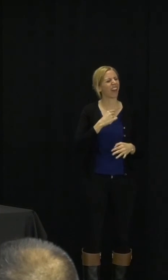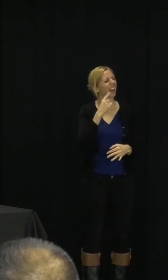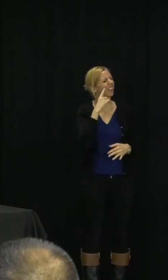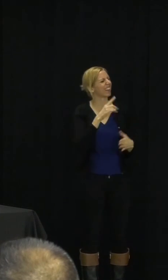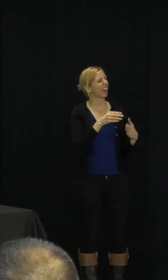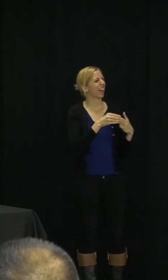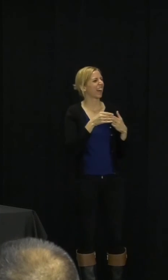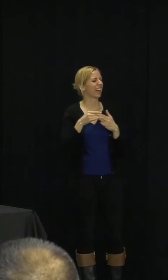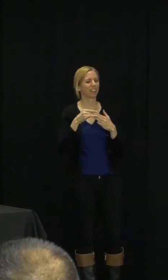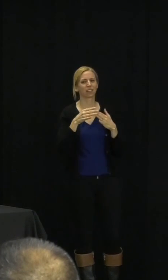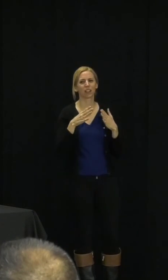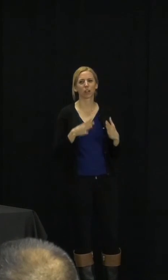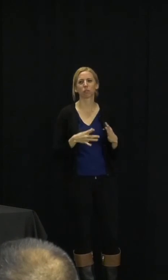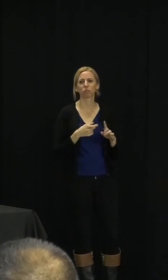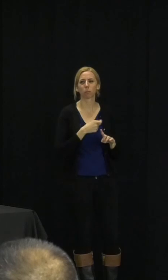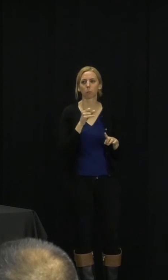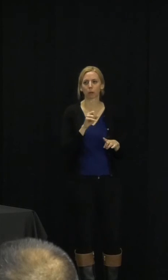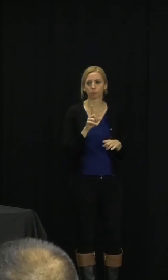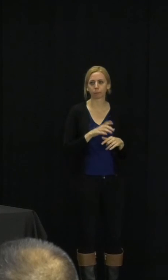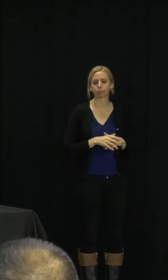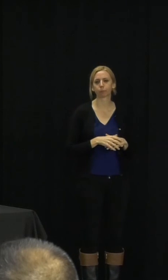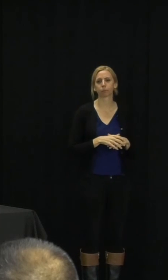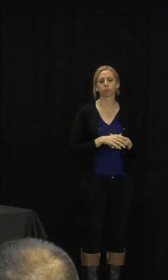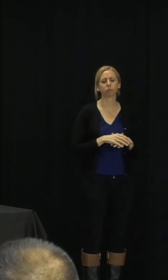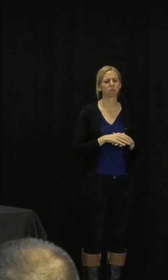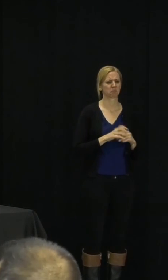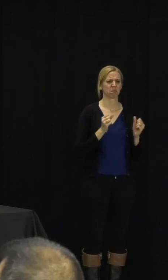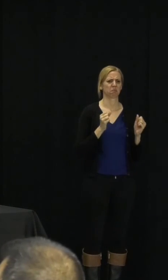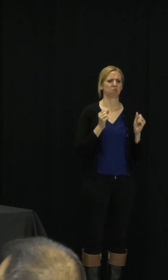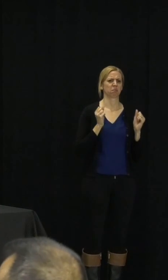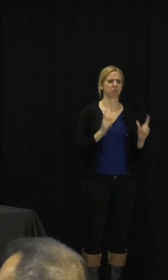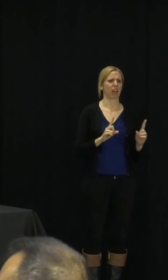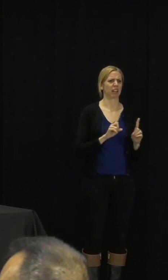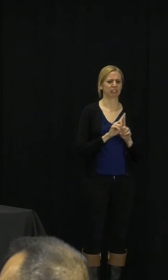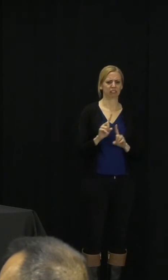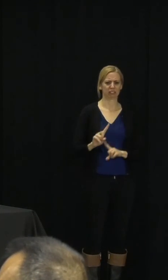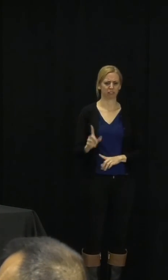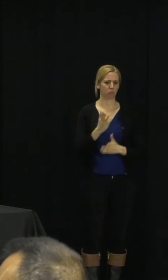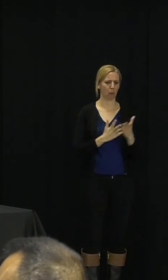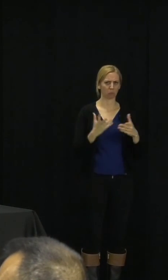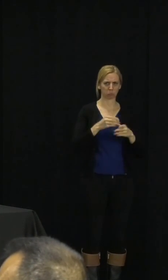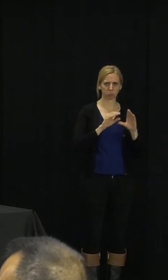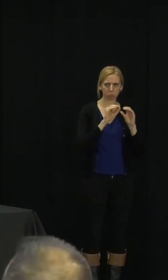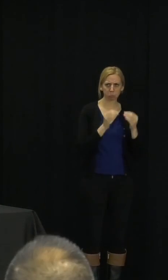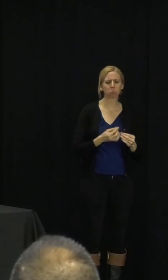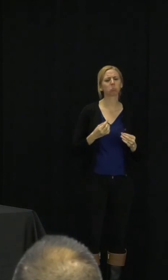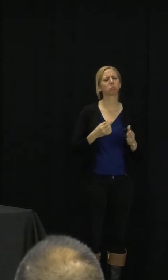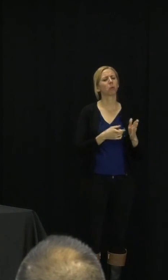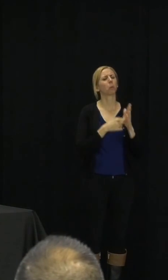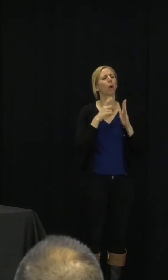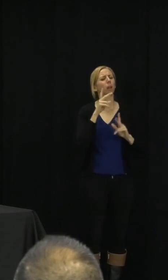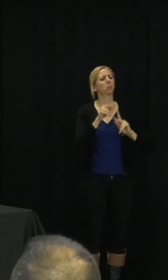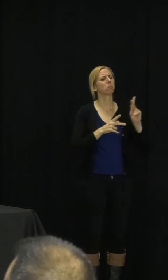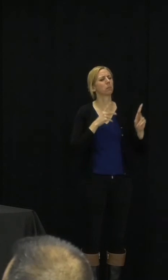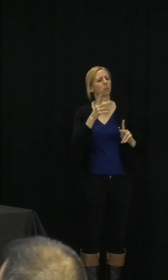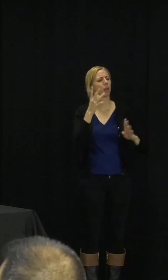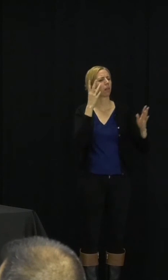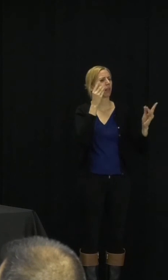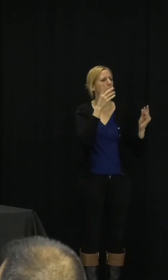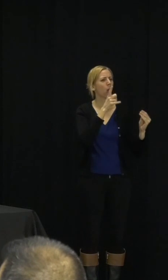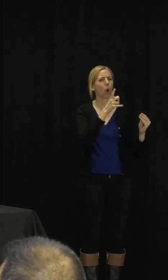move forward. And quite frankly, there are enough creative aging programs in the city that all you'd have to do is create the umbrella and put them under